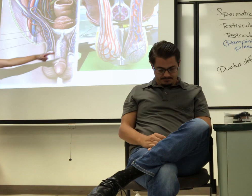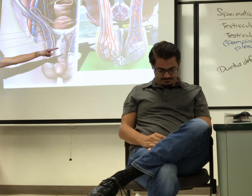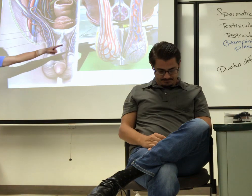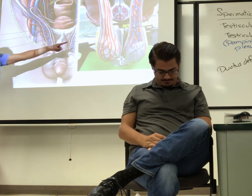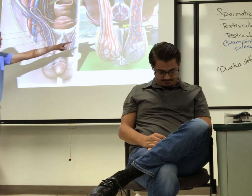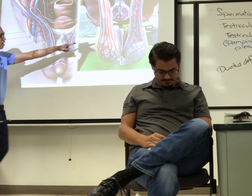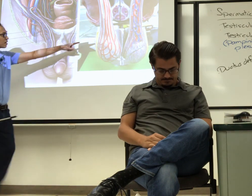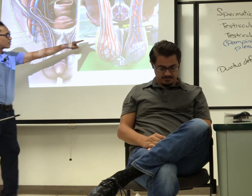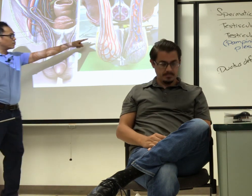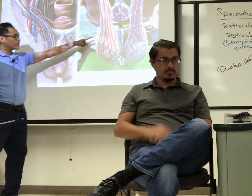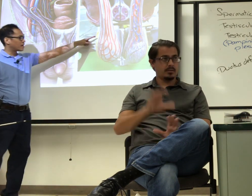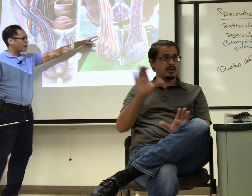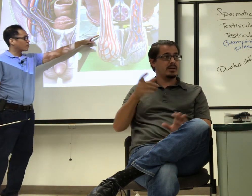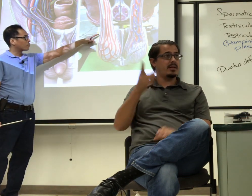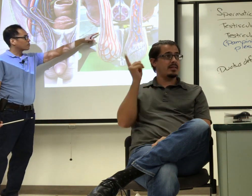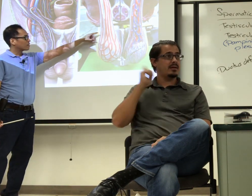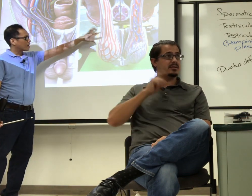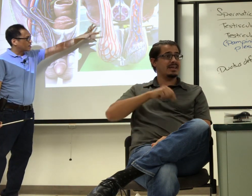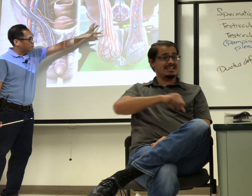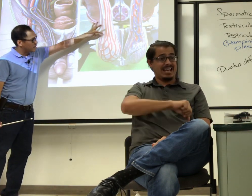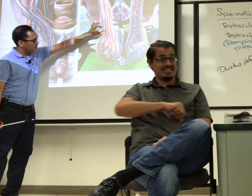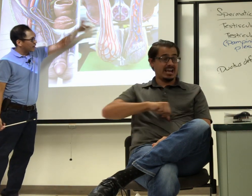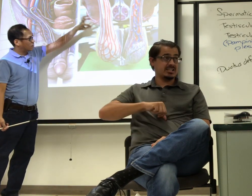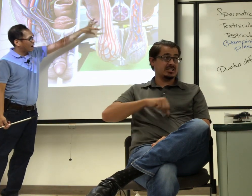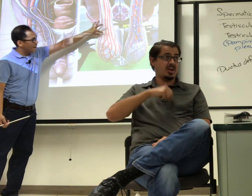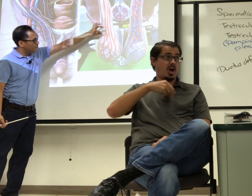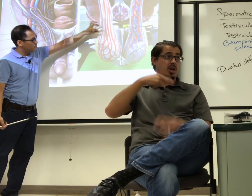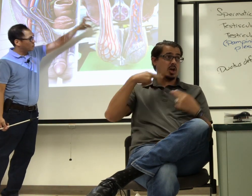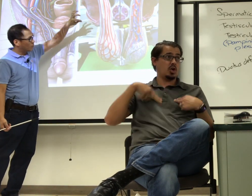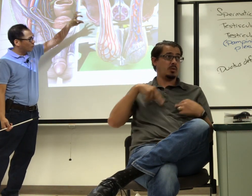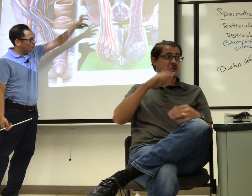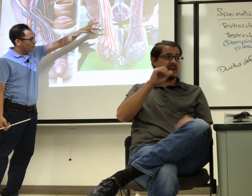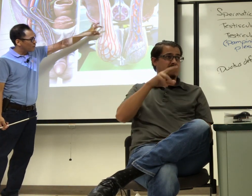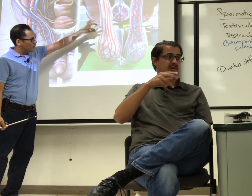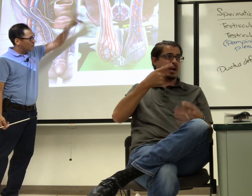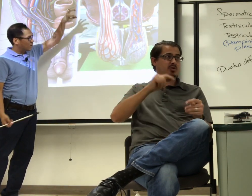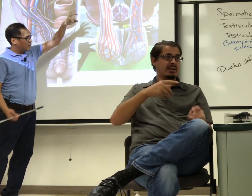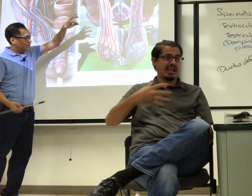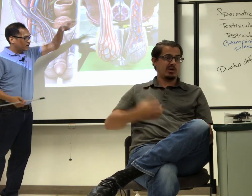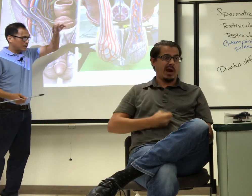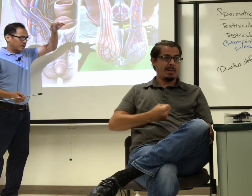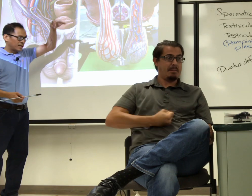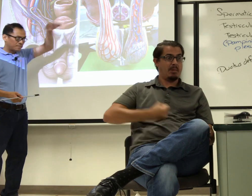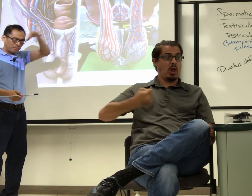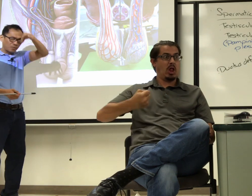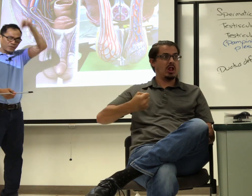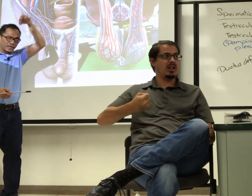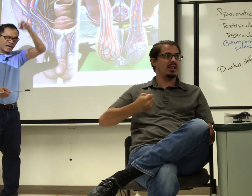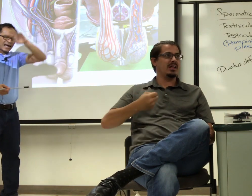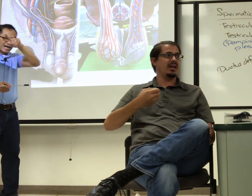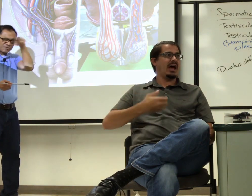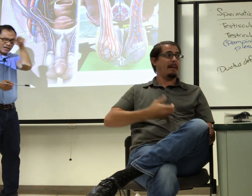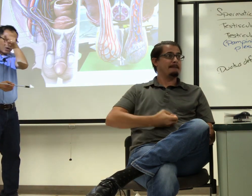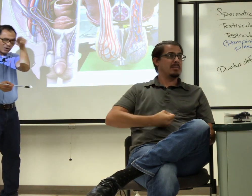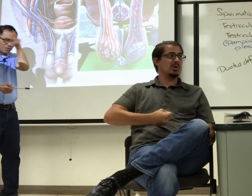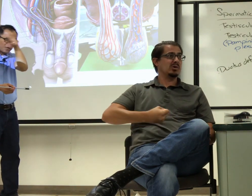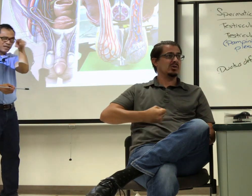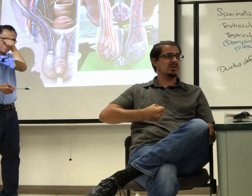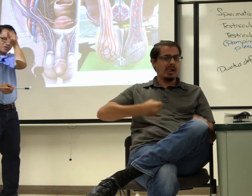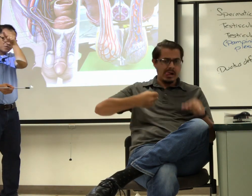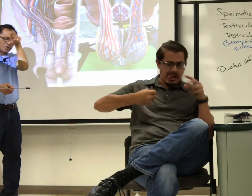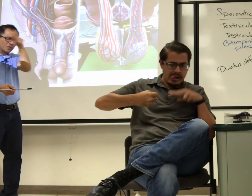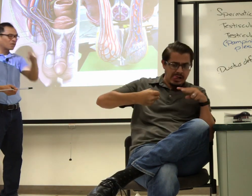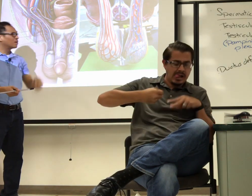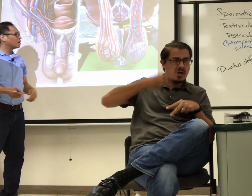When I did this dissection on a human cadaver, I tried to like grab and pull. And in pulling it, I tried to look